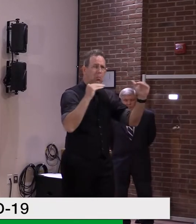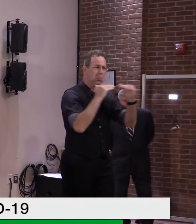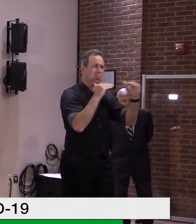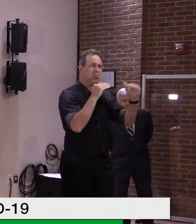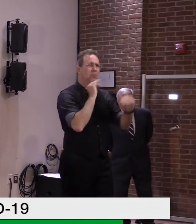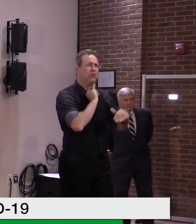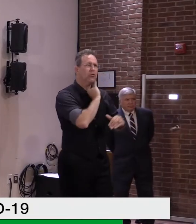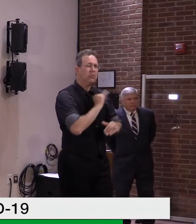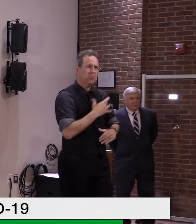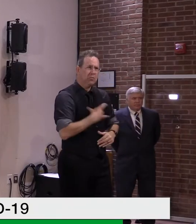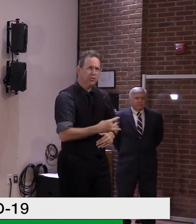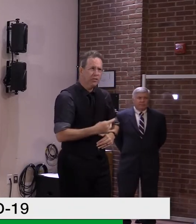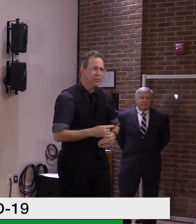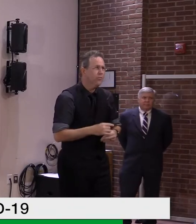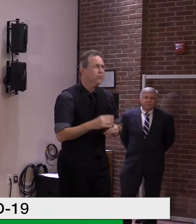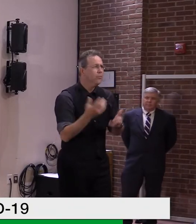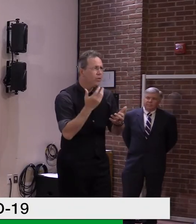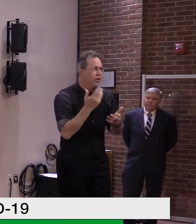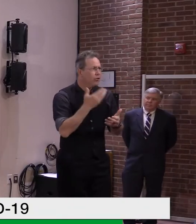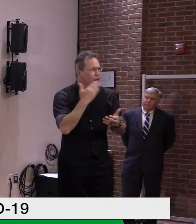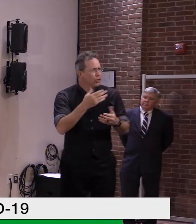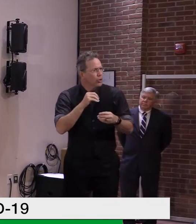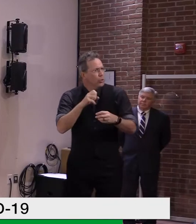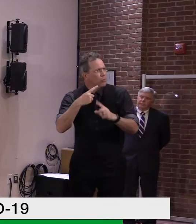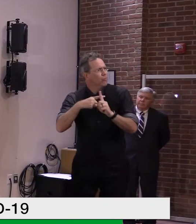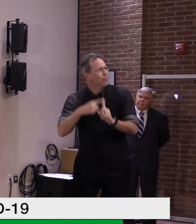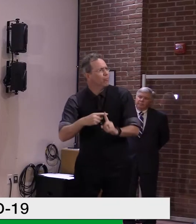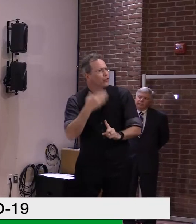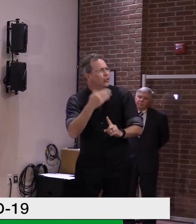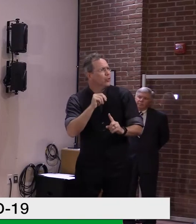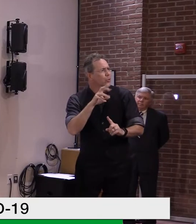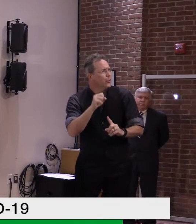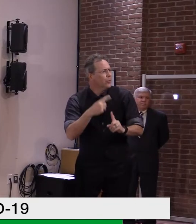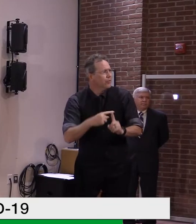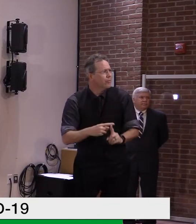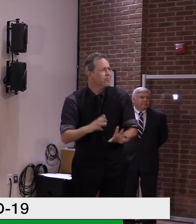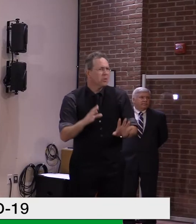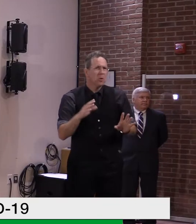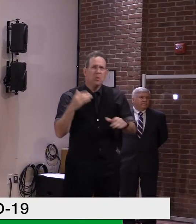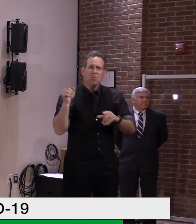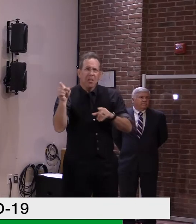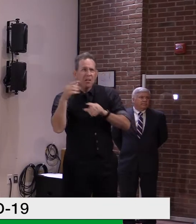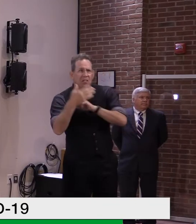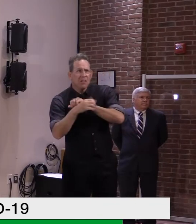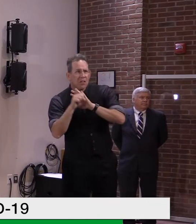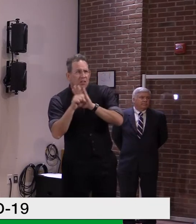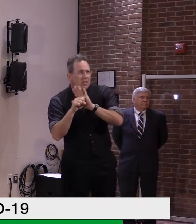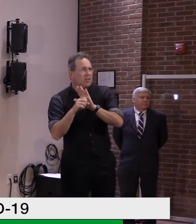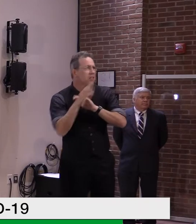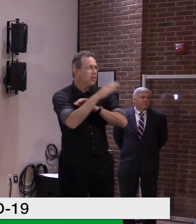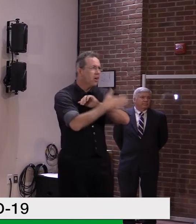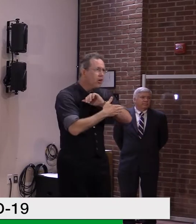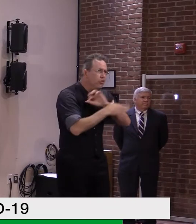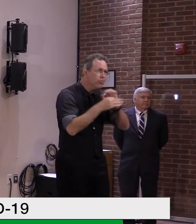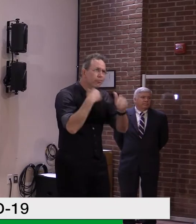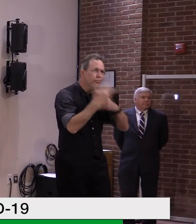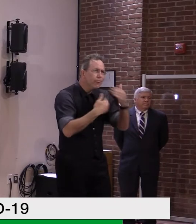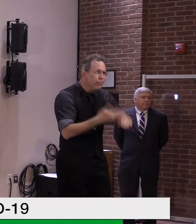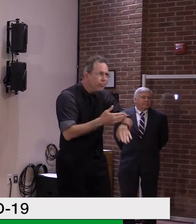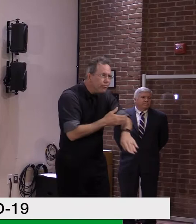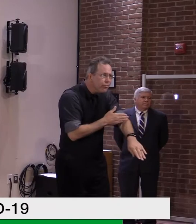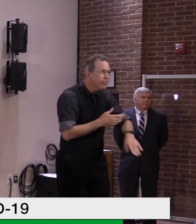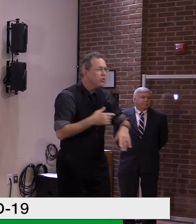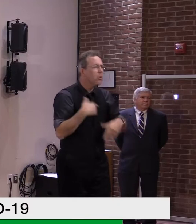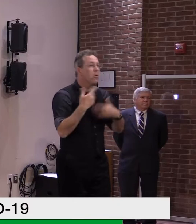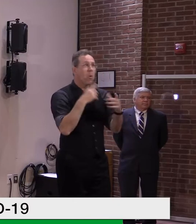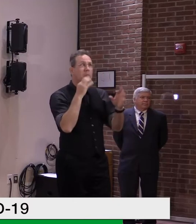something between the U.S. government and the Canadian government and be able to open up the borders as soon as possible. And then the second question, you